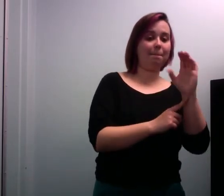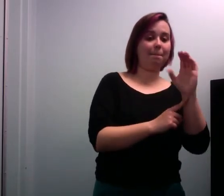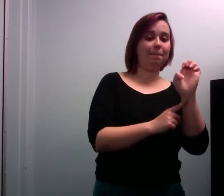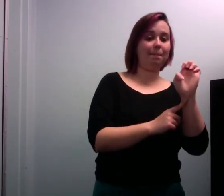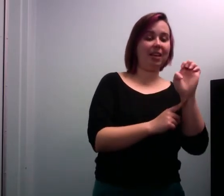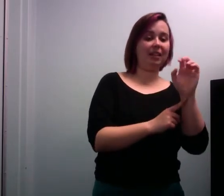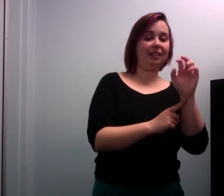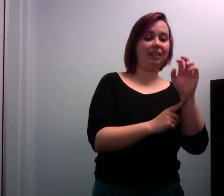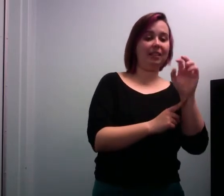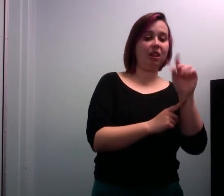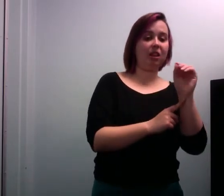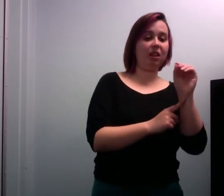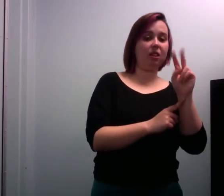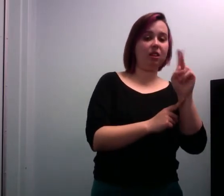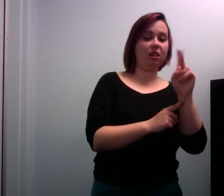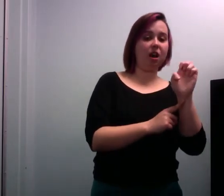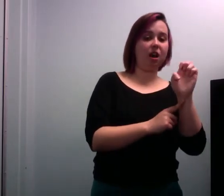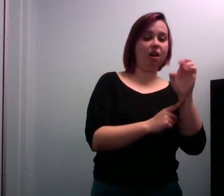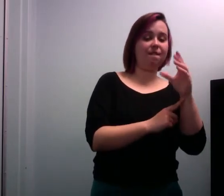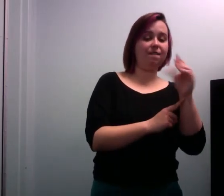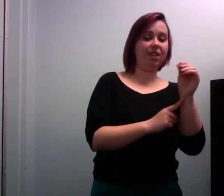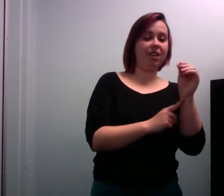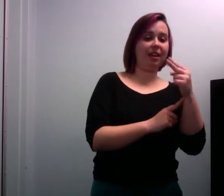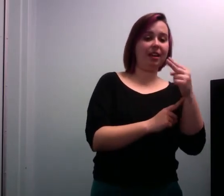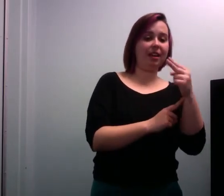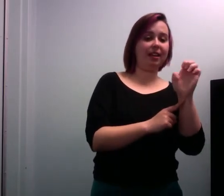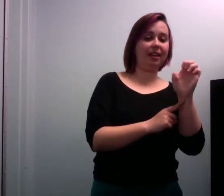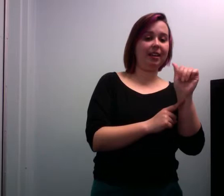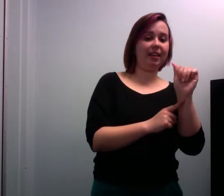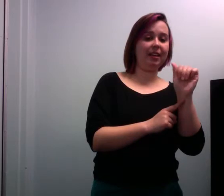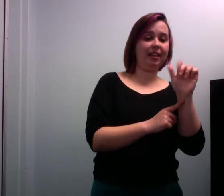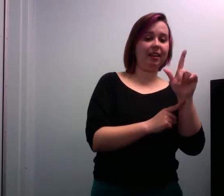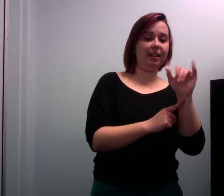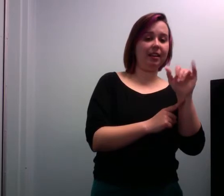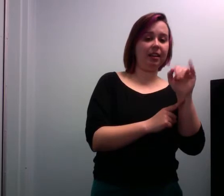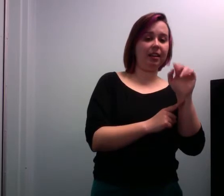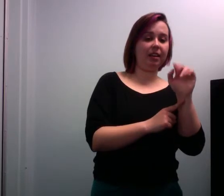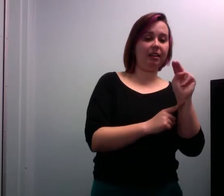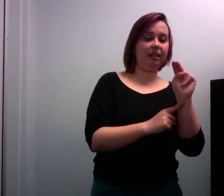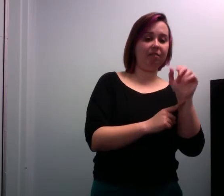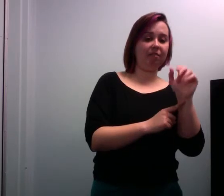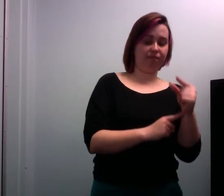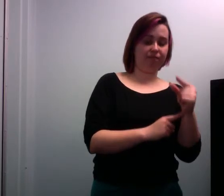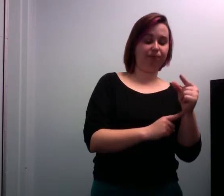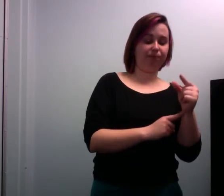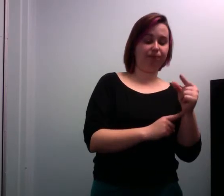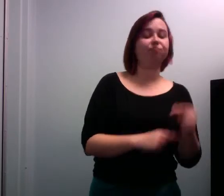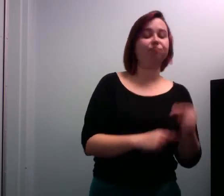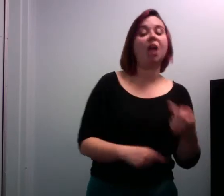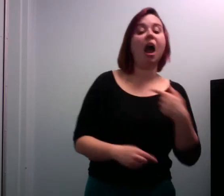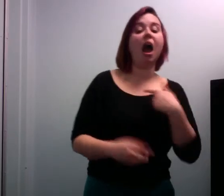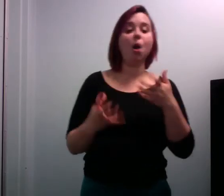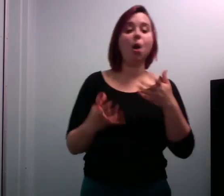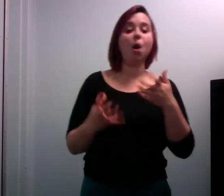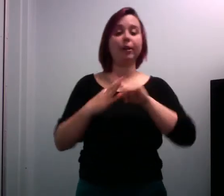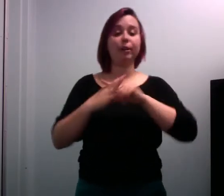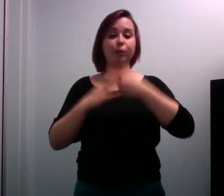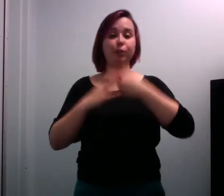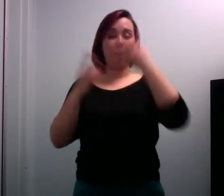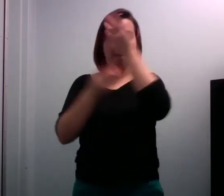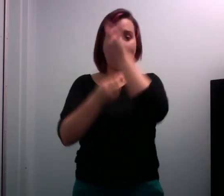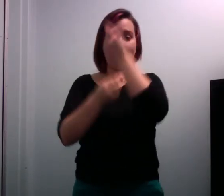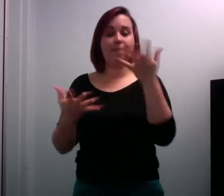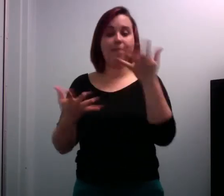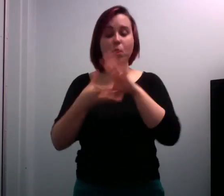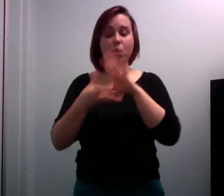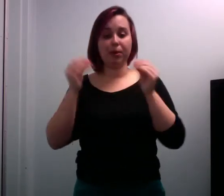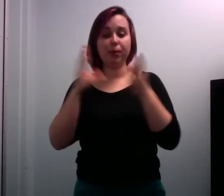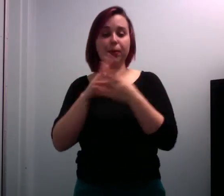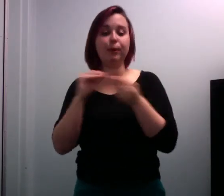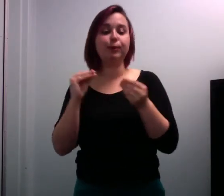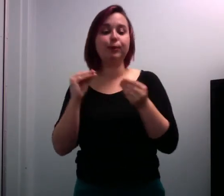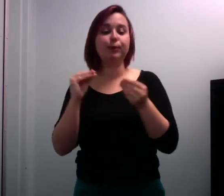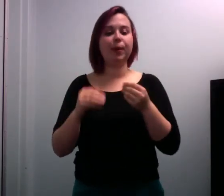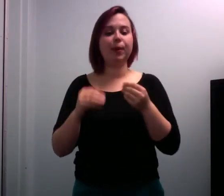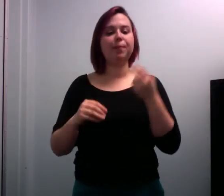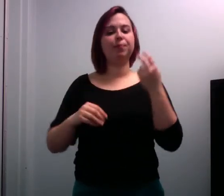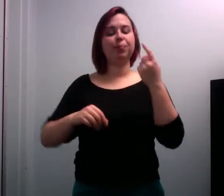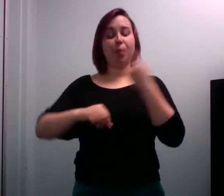on a building. A little boy happened by and asked the first brick mason, "What are you doing?" Without even looking up,